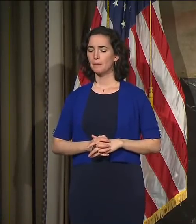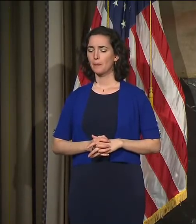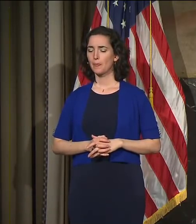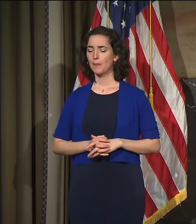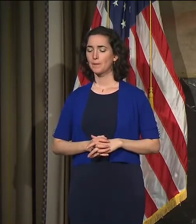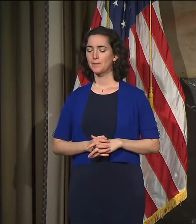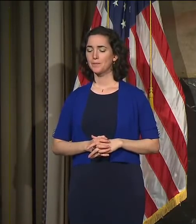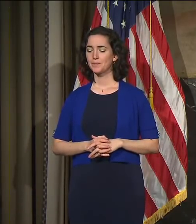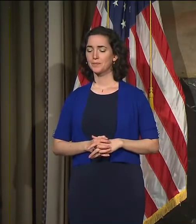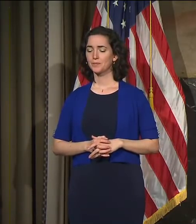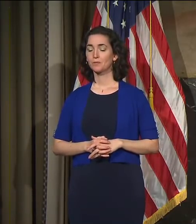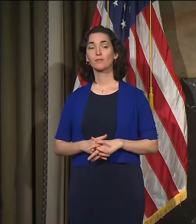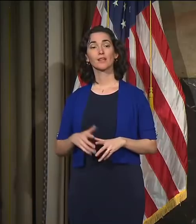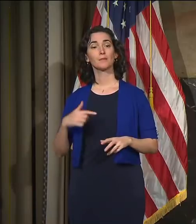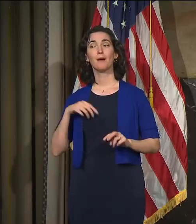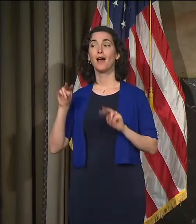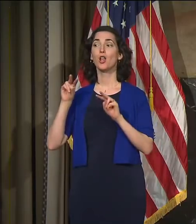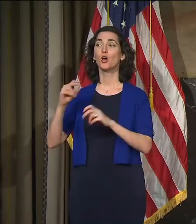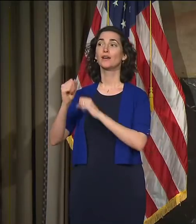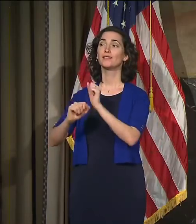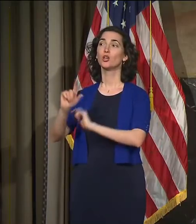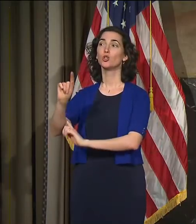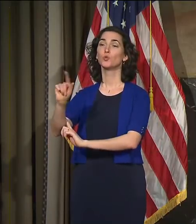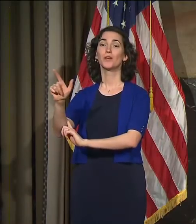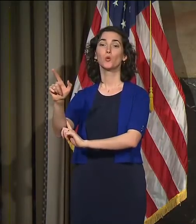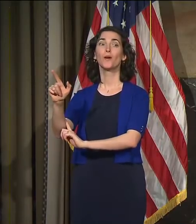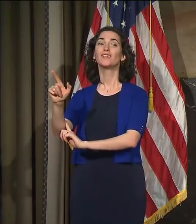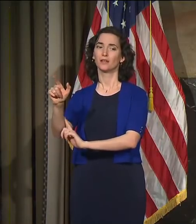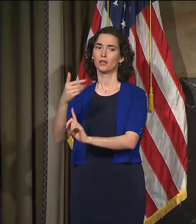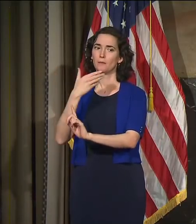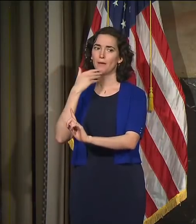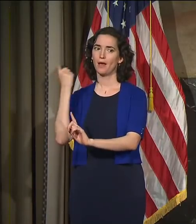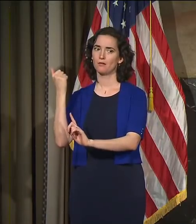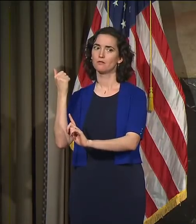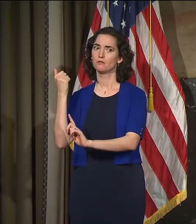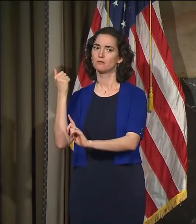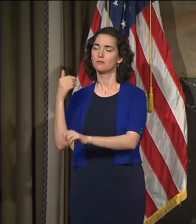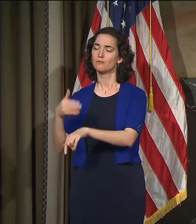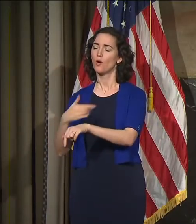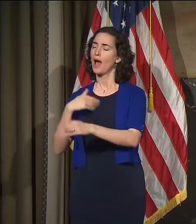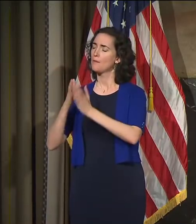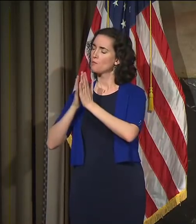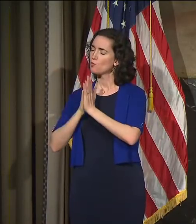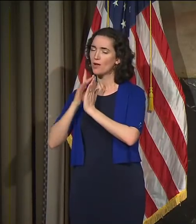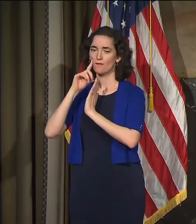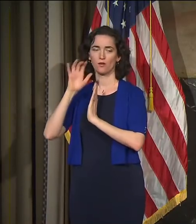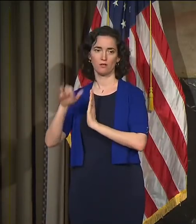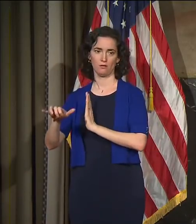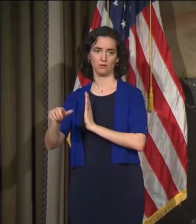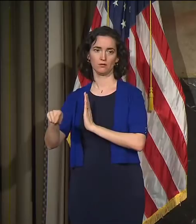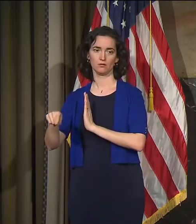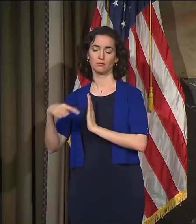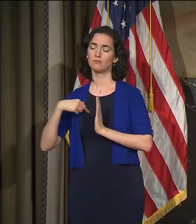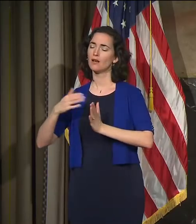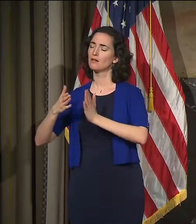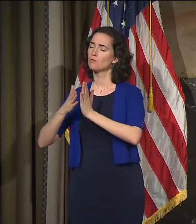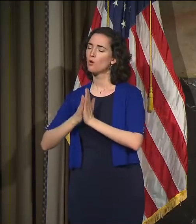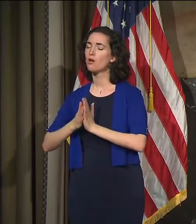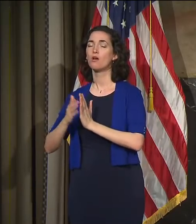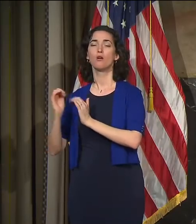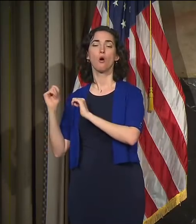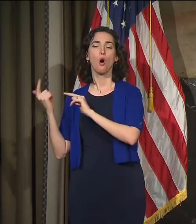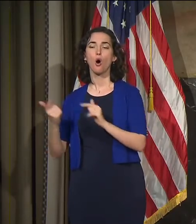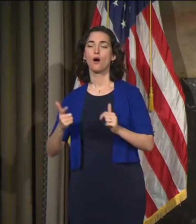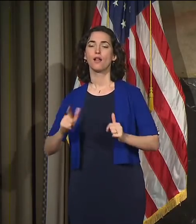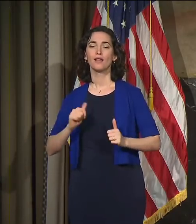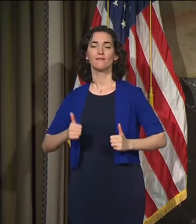I look forward to a 2021 that's going to be better. I'm praying for that. I'm praying for all of our citizens across